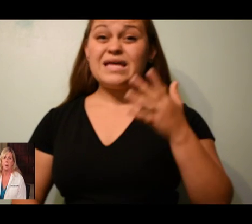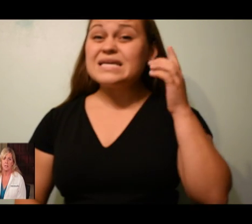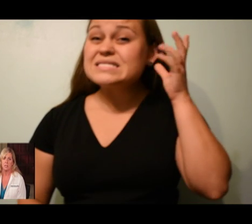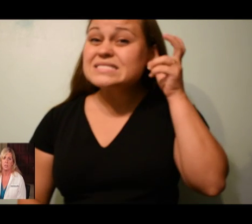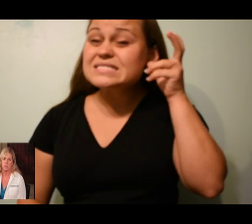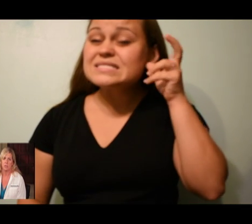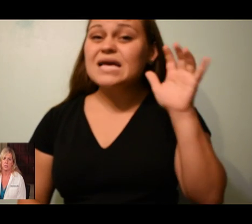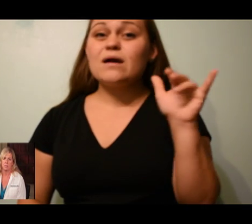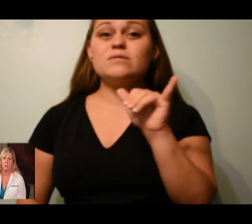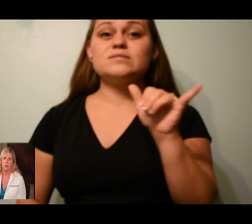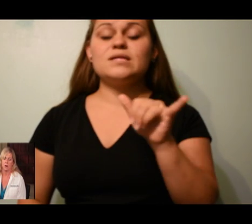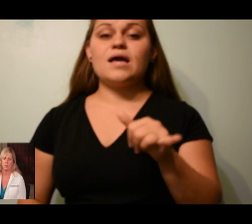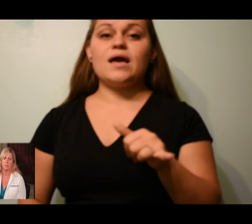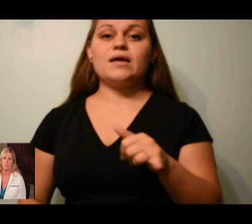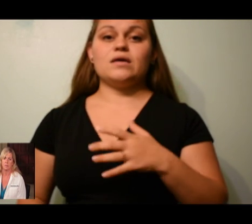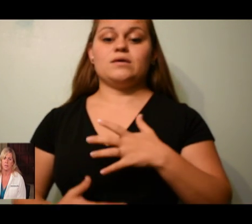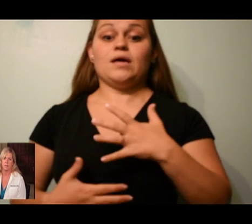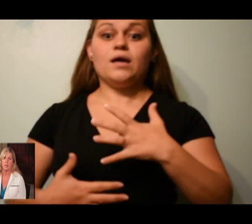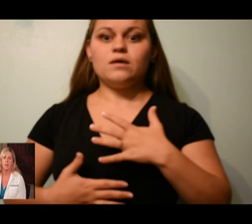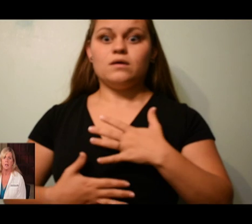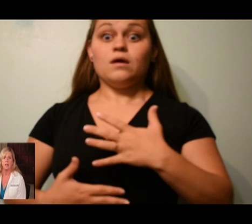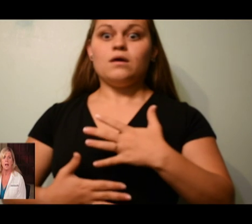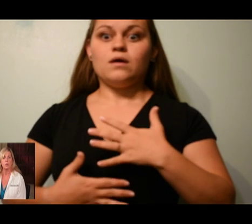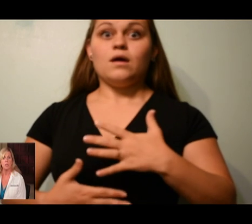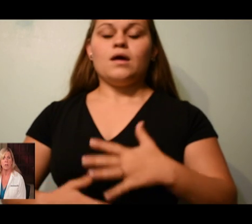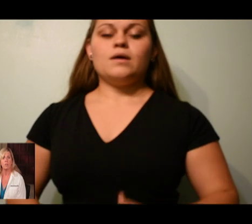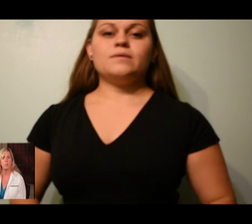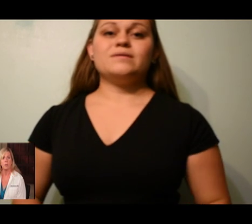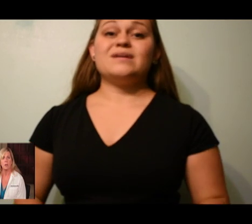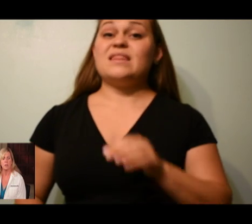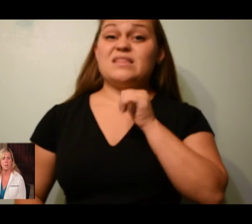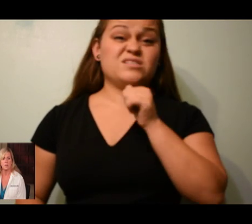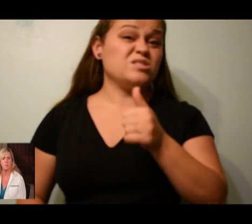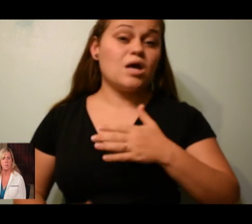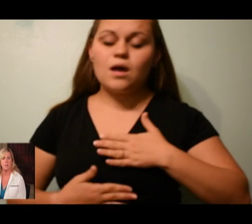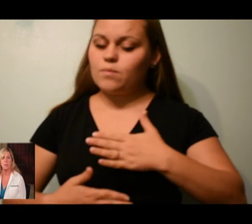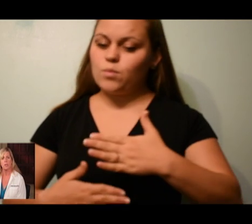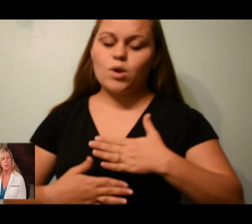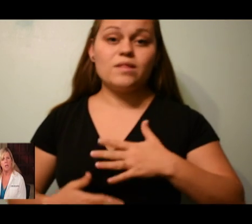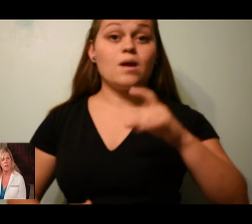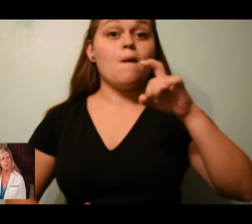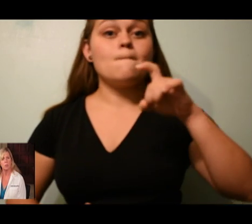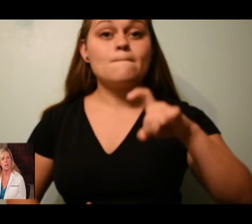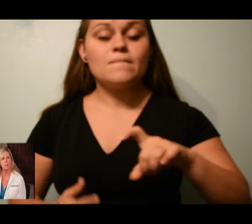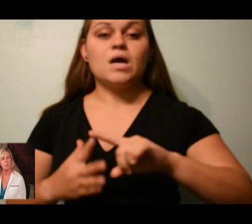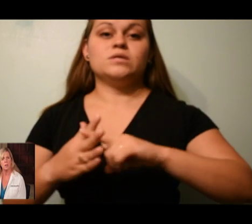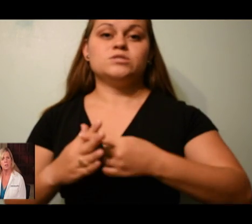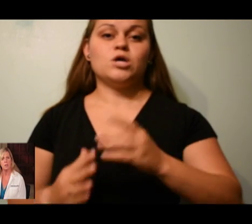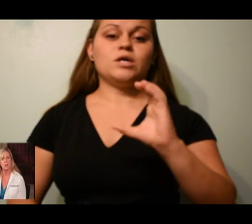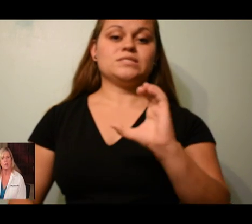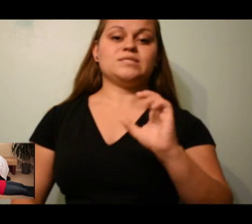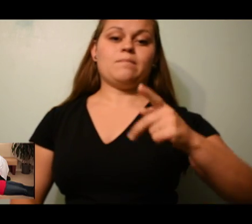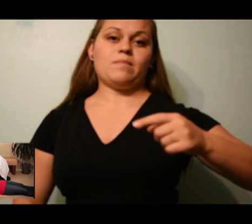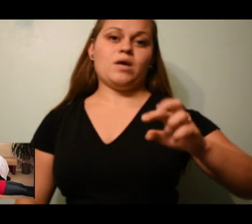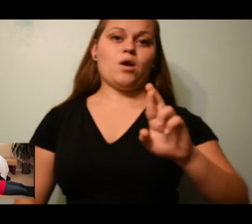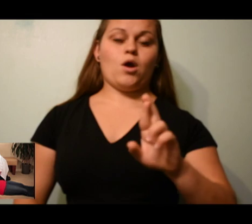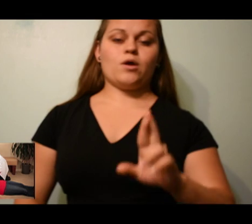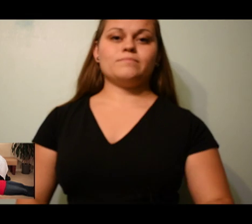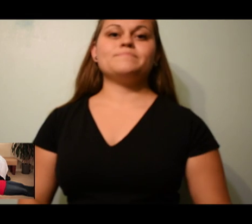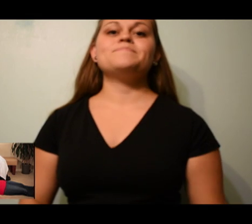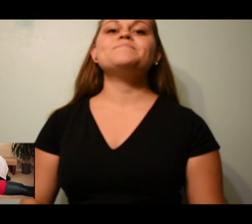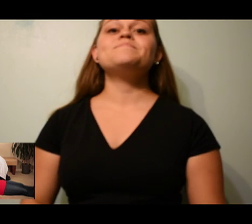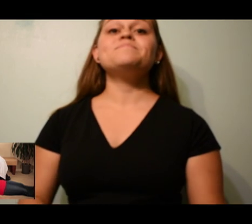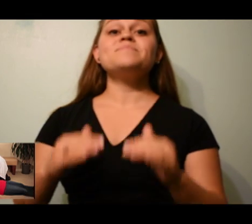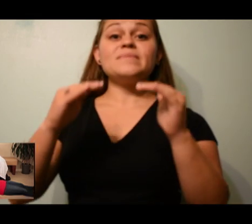You must start CPR. Now check for a pulse. To locate a carotid pulse on an adult